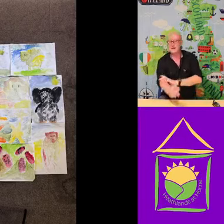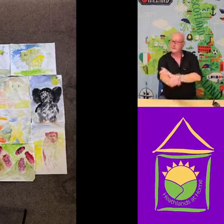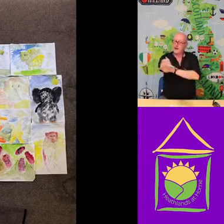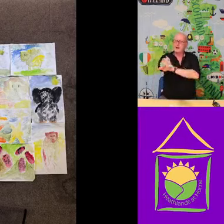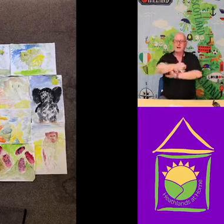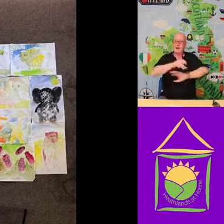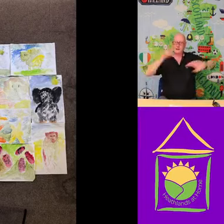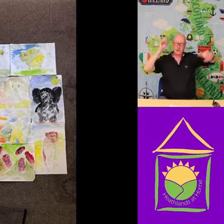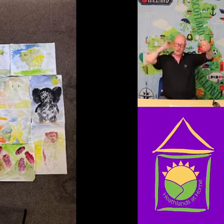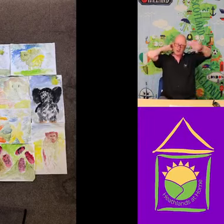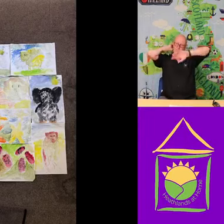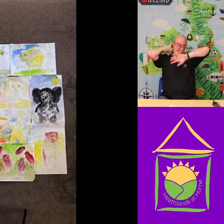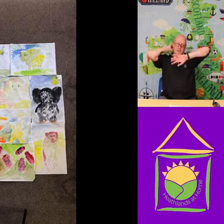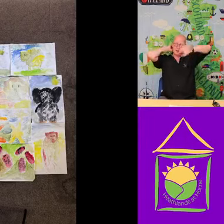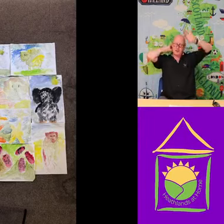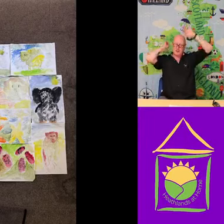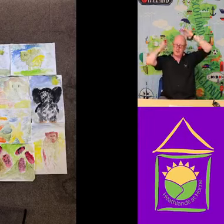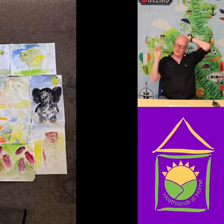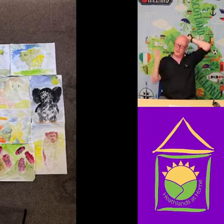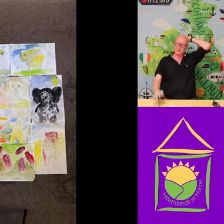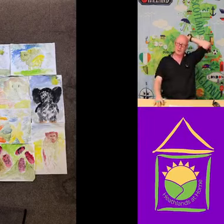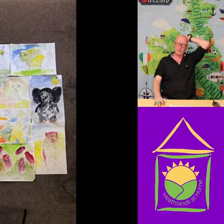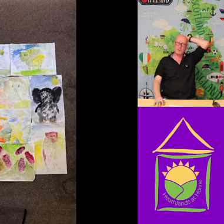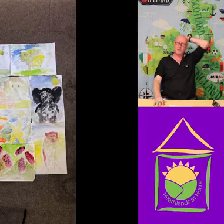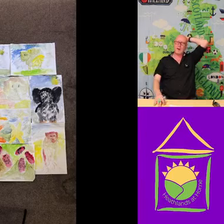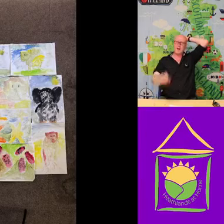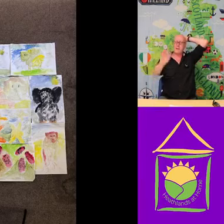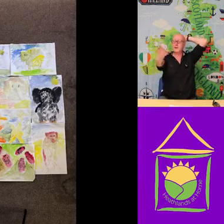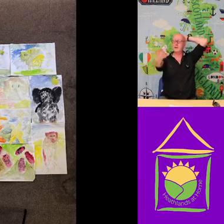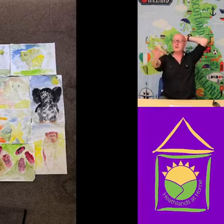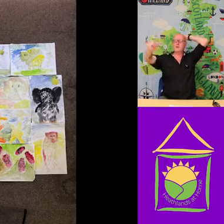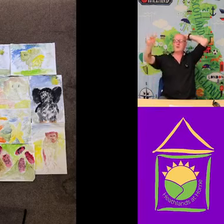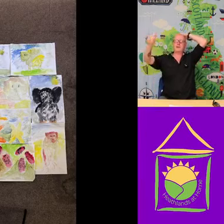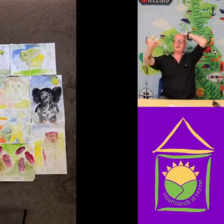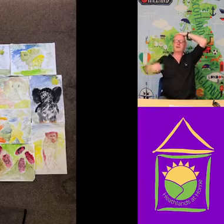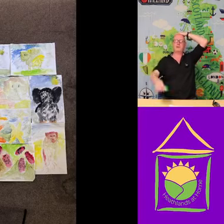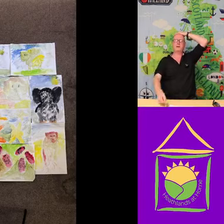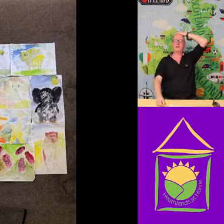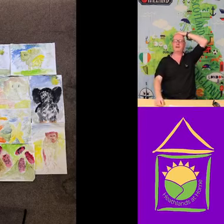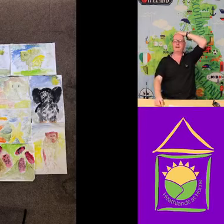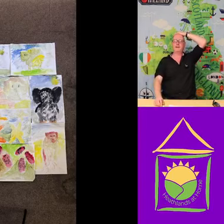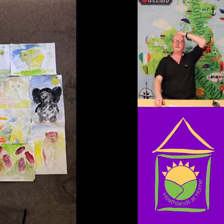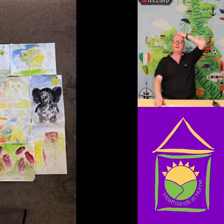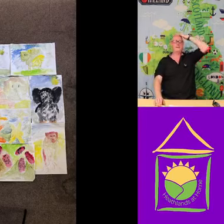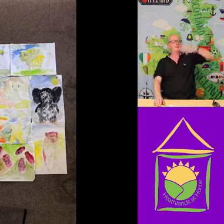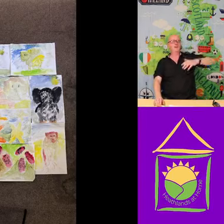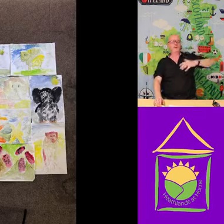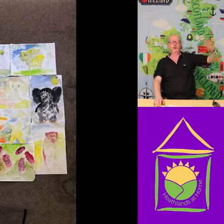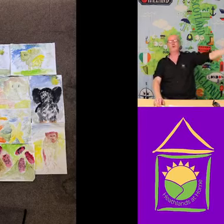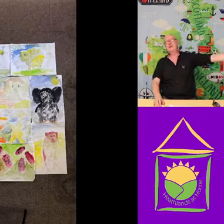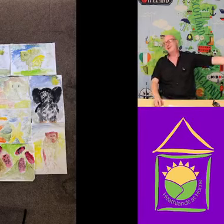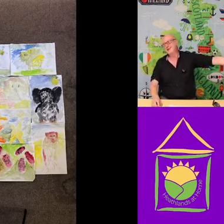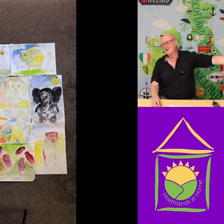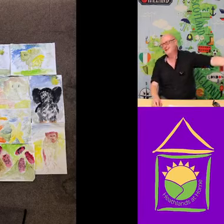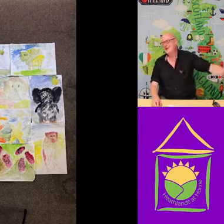yeah, and she just, it's the speech she's doing them. And it reminds me of, you know, when you get these people at like abroad, and they